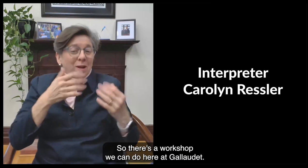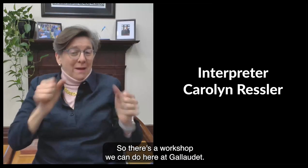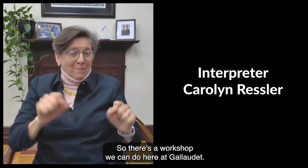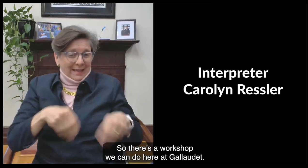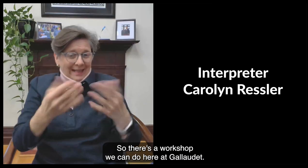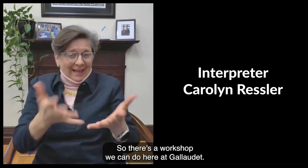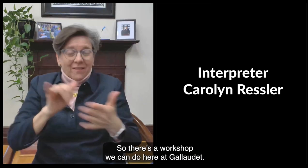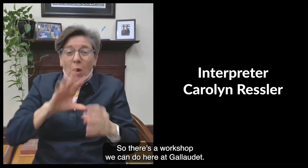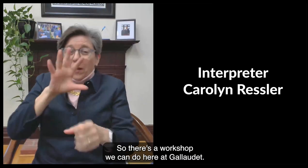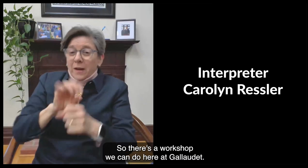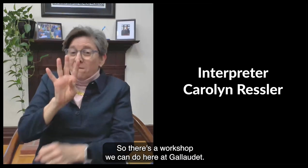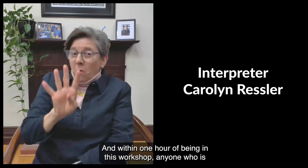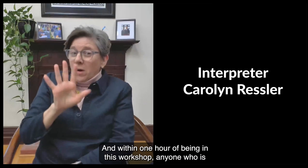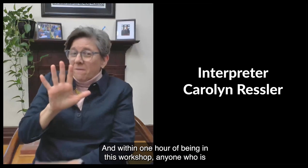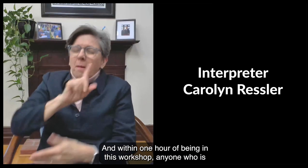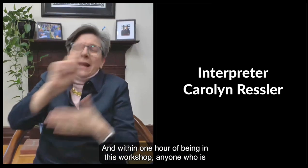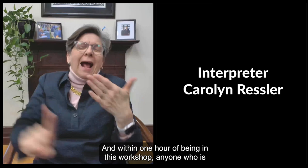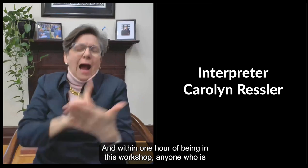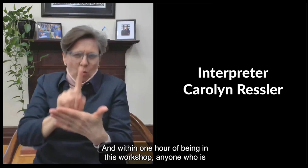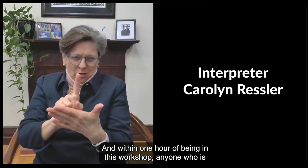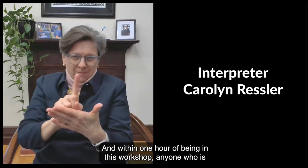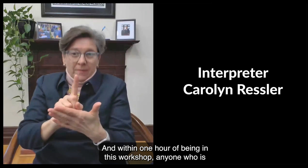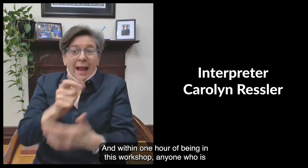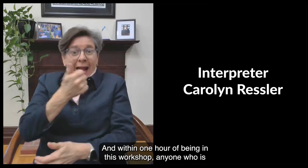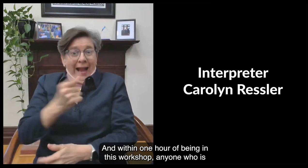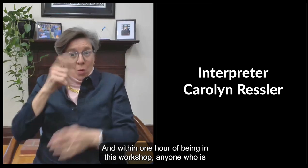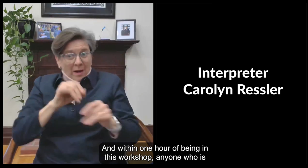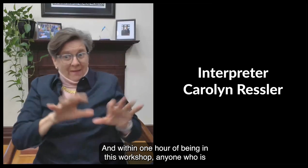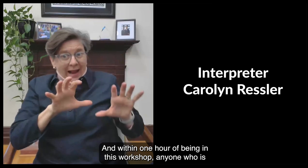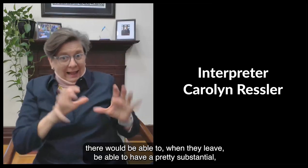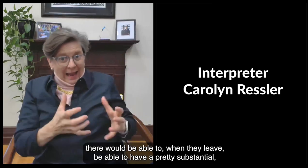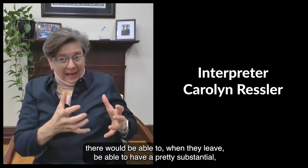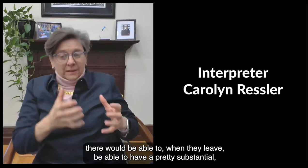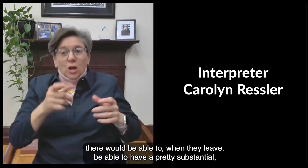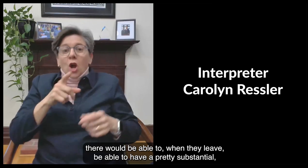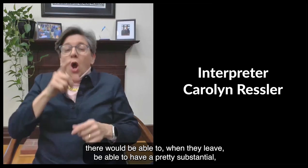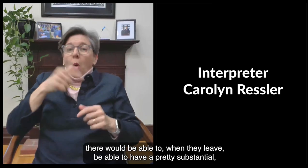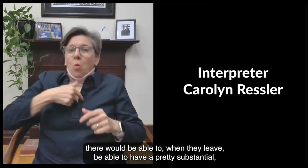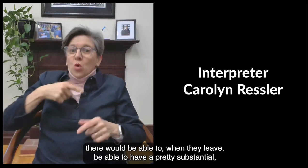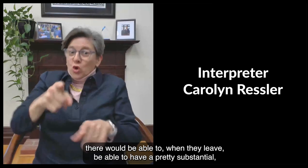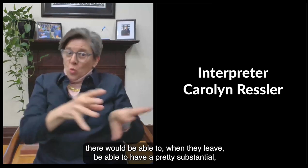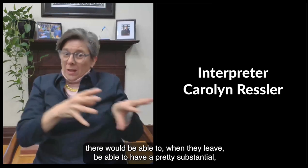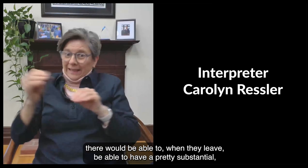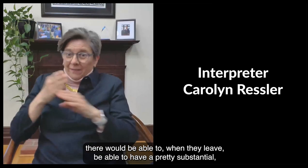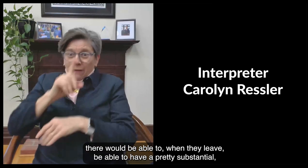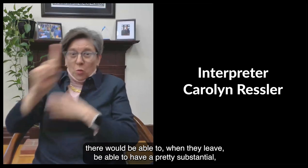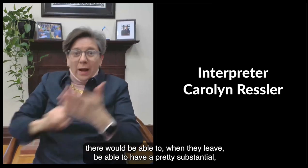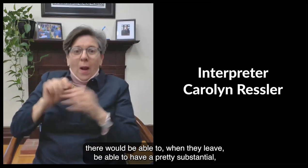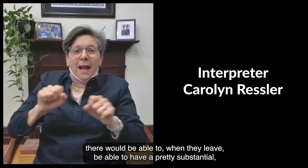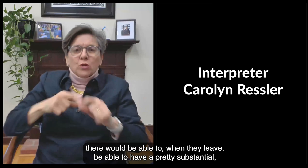in their DNA. Okay. So there's a workshop we can give here at Gallaudet. And within one hour of being in this workshop, anyone who's there